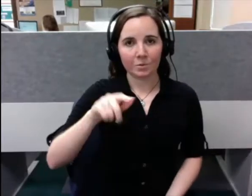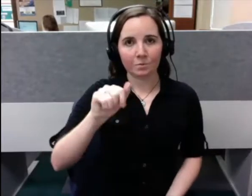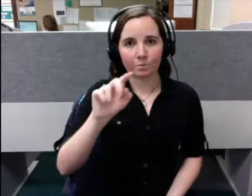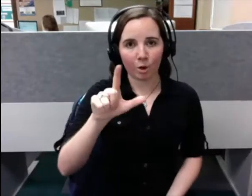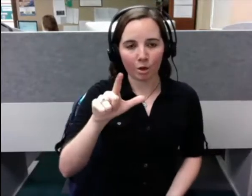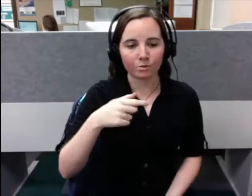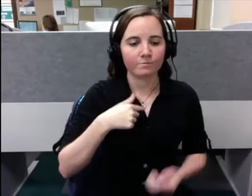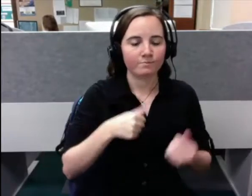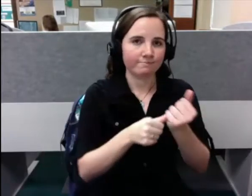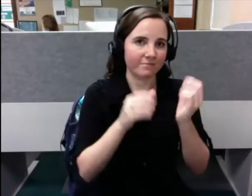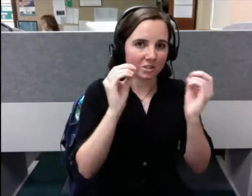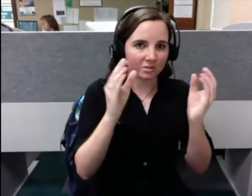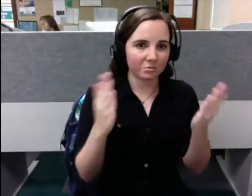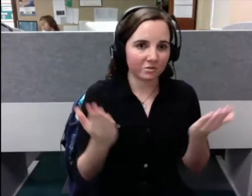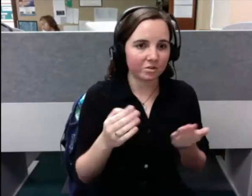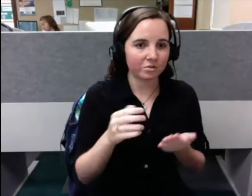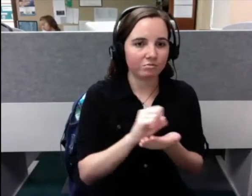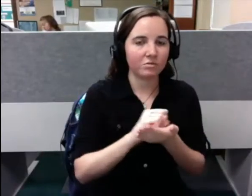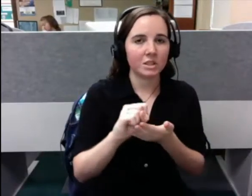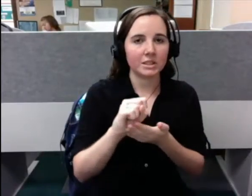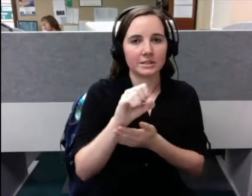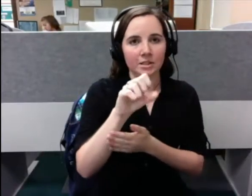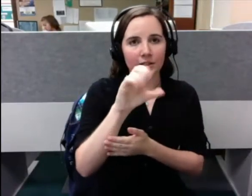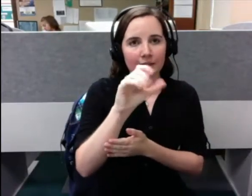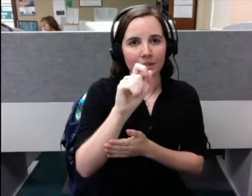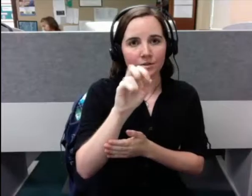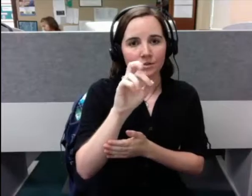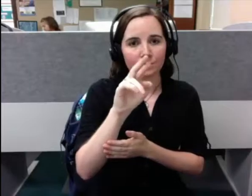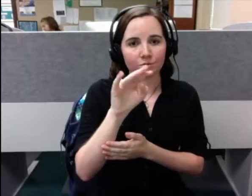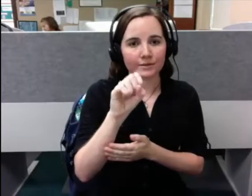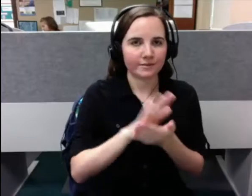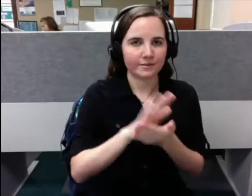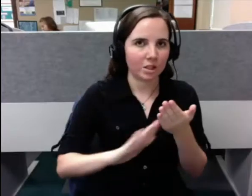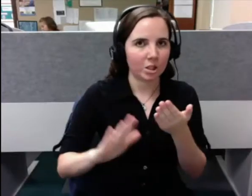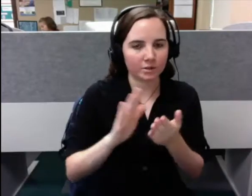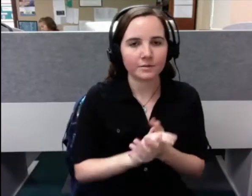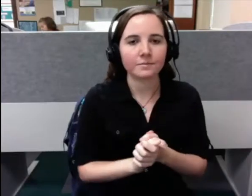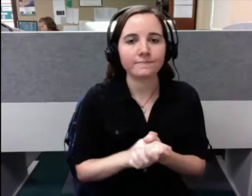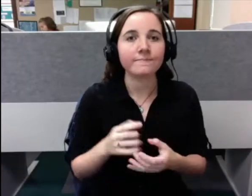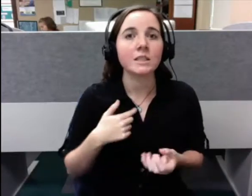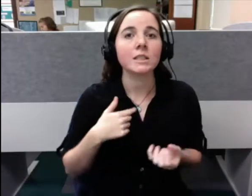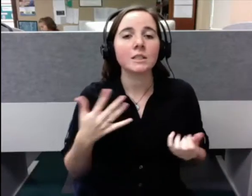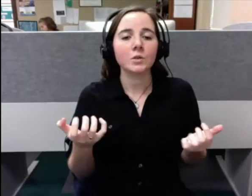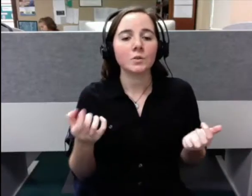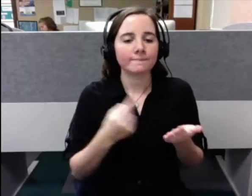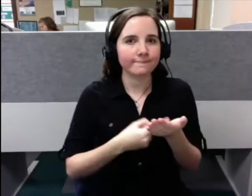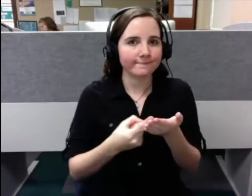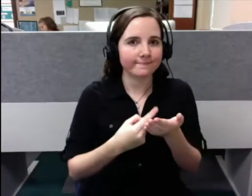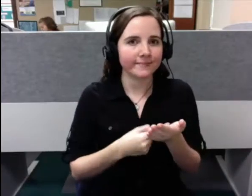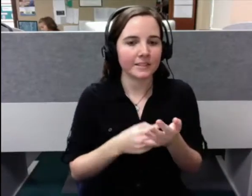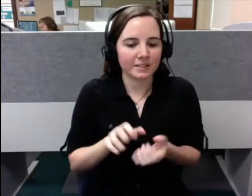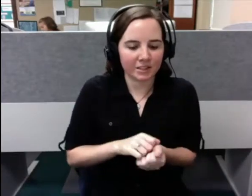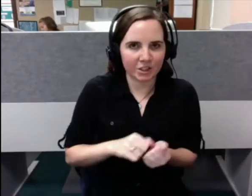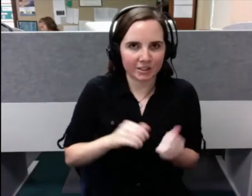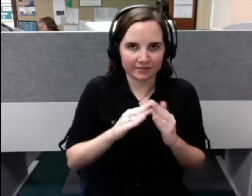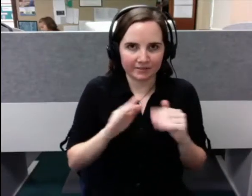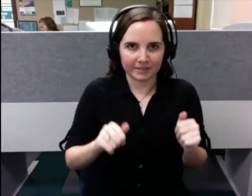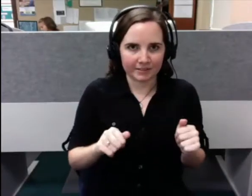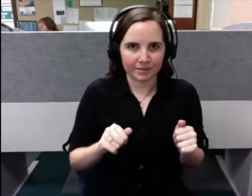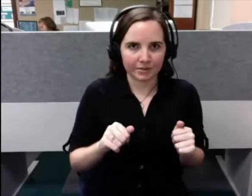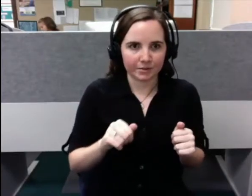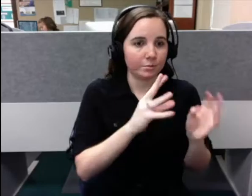My name is Paul Butenhoff. I'm an assistant professor here at the College of St. Catherine's in Minneapolis. Today I'd like to talk to you a little bit about the digestive system,